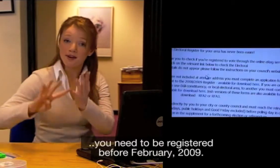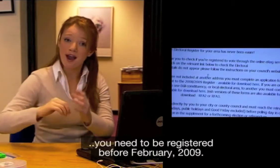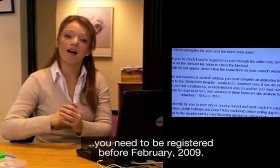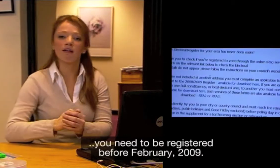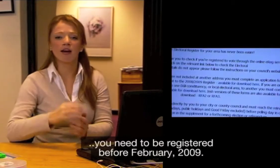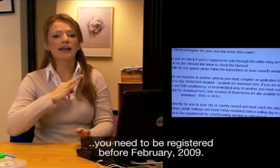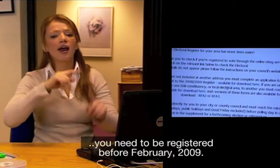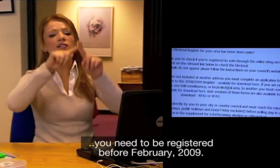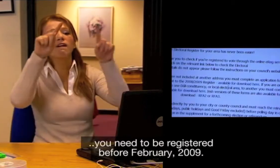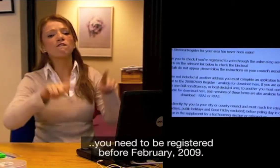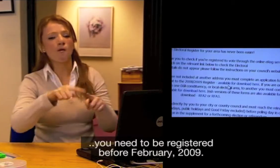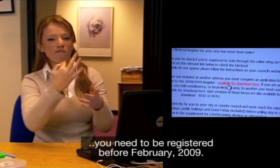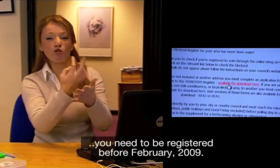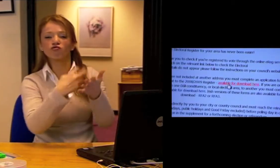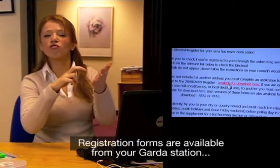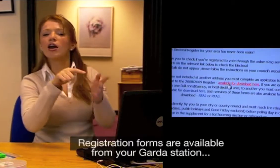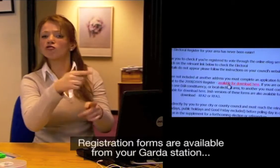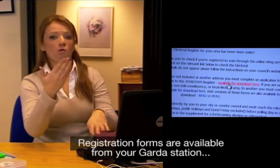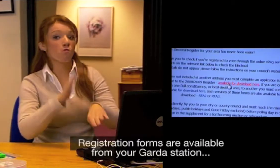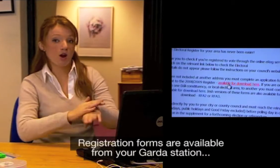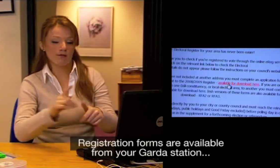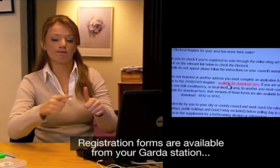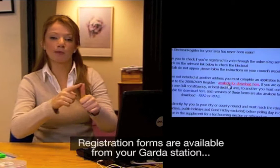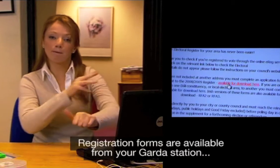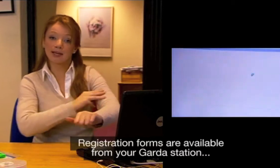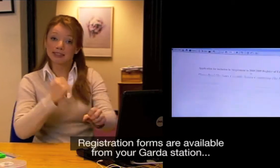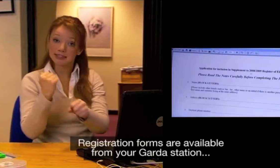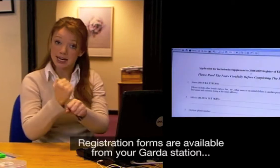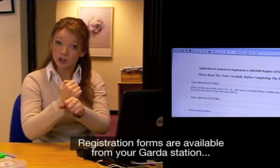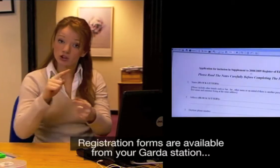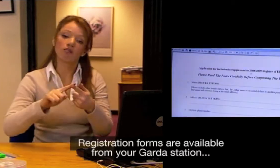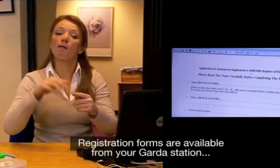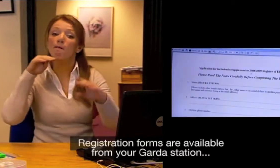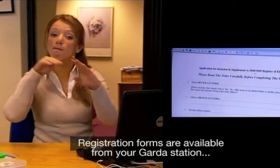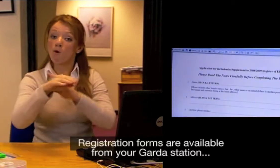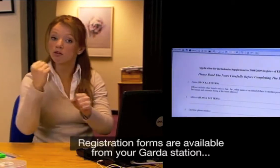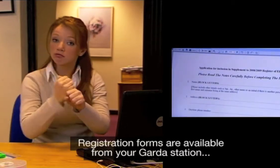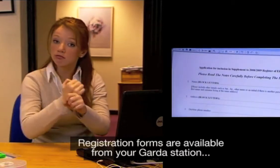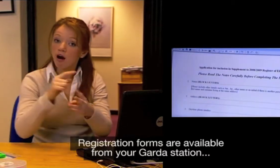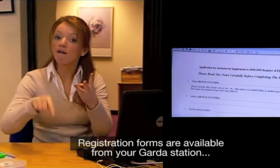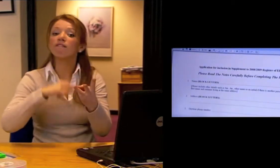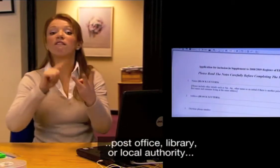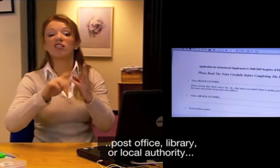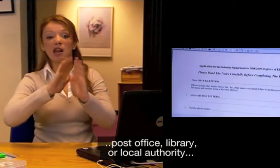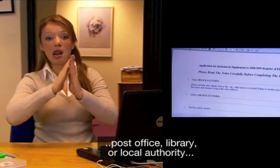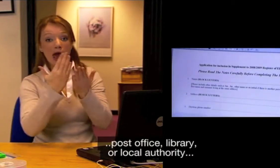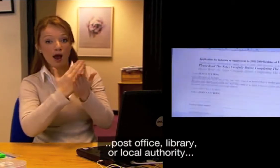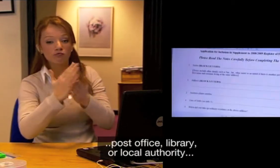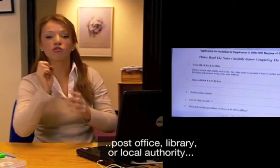February 2009. Registration forms are available from your Garda station, post office,